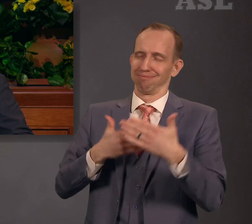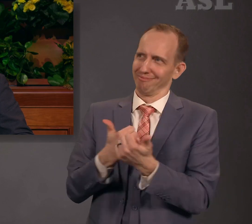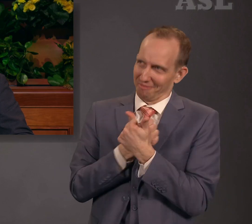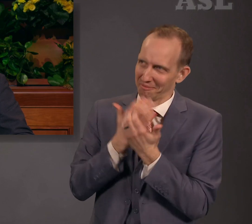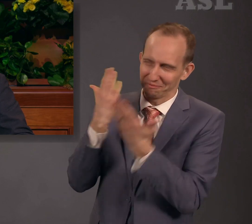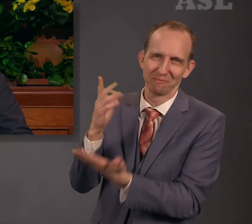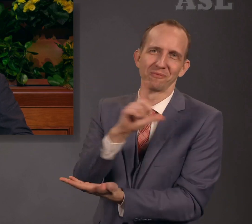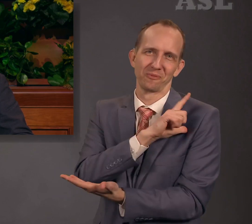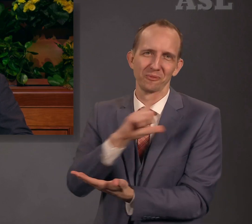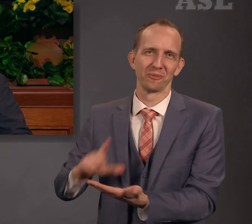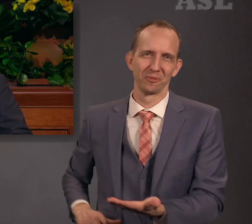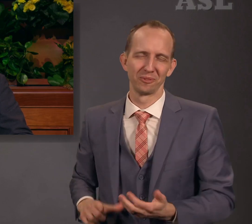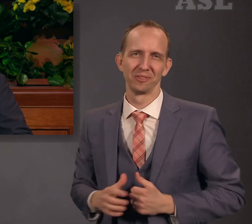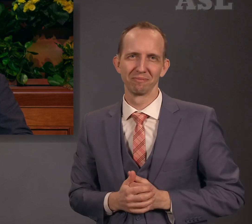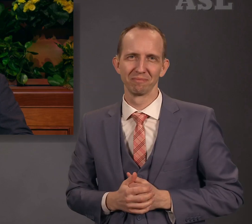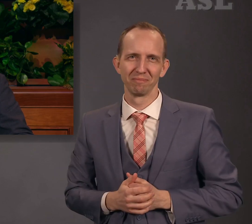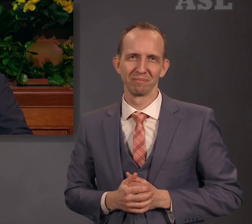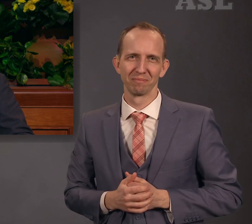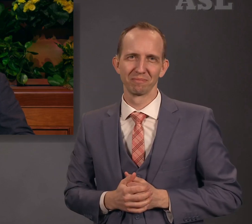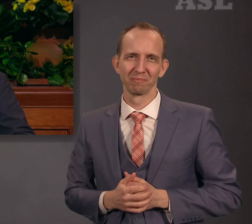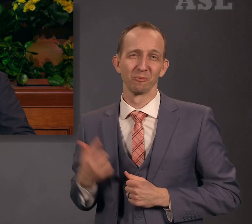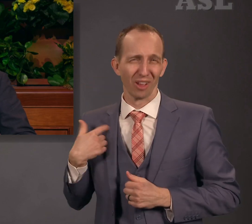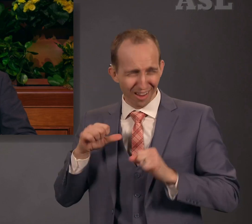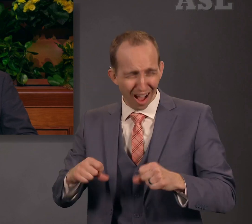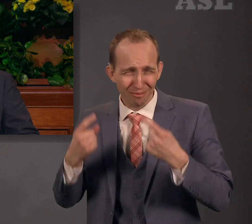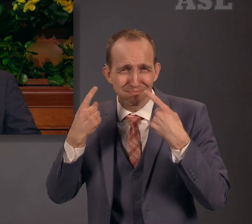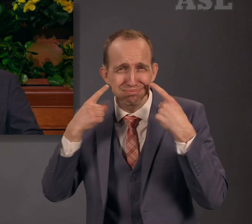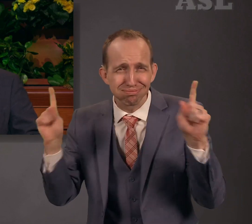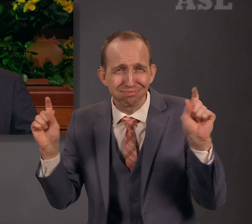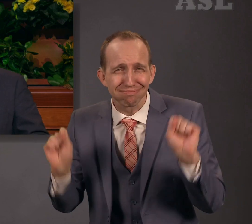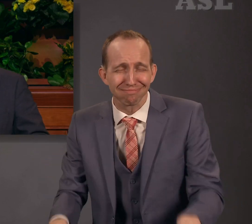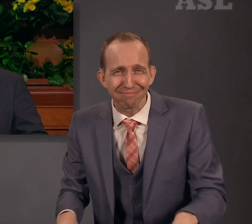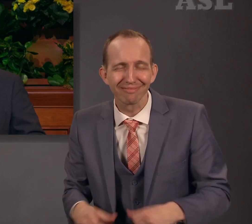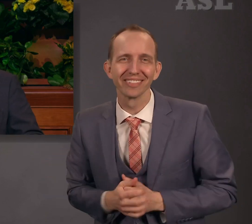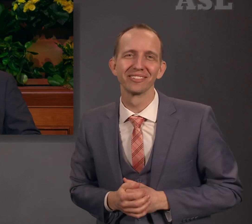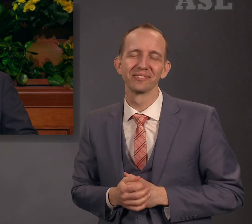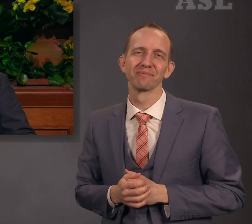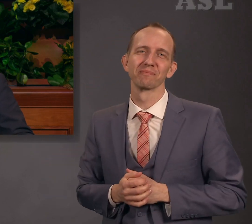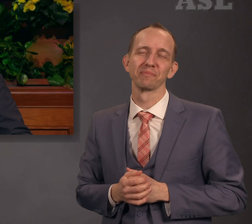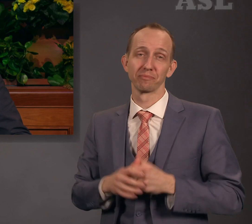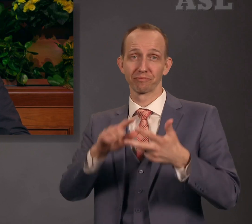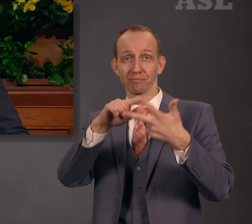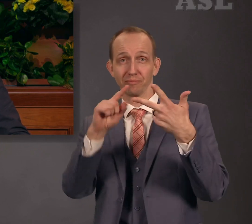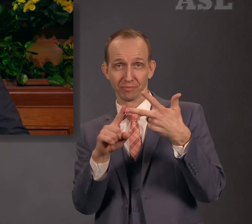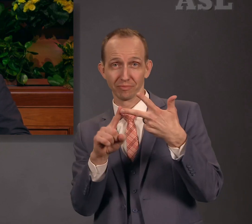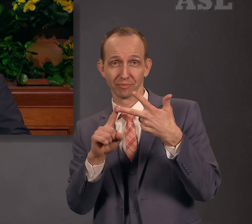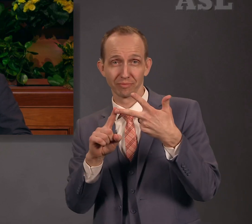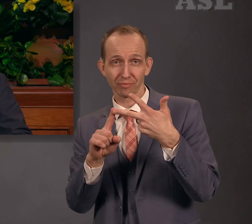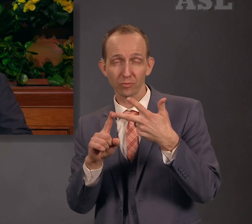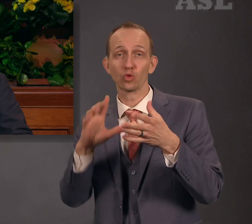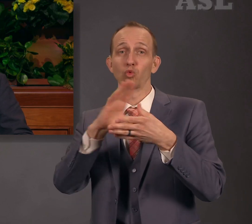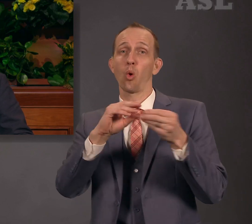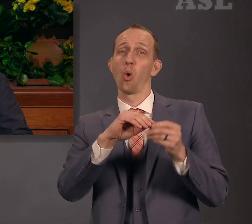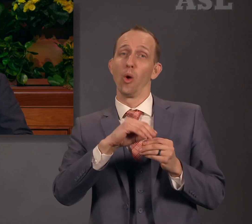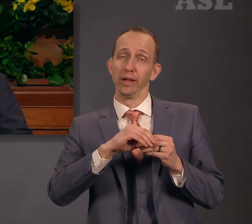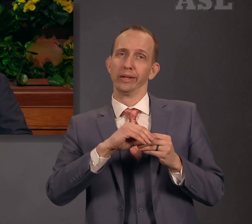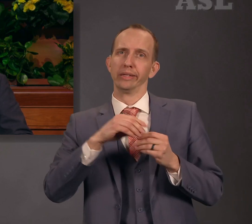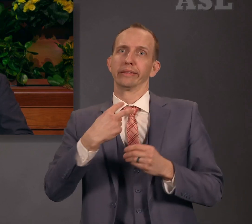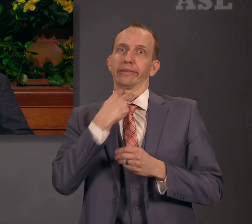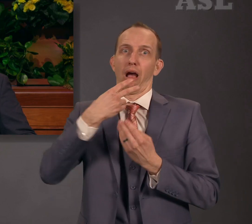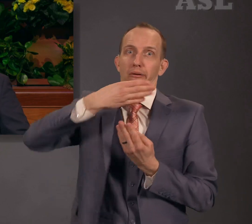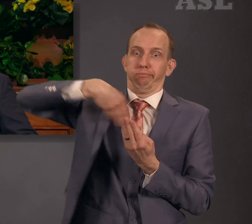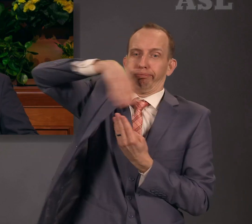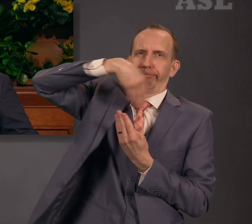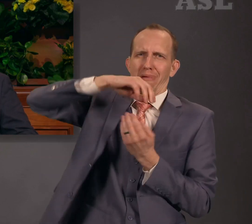the Lord. We can do this. How can we, with the Lord's help, loose ourselves of all that binds us? We